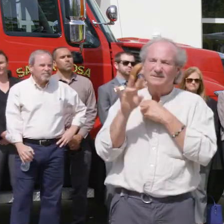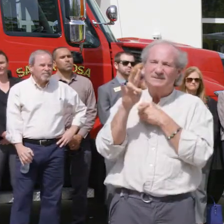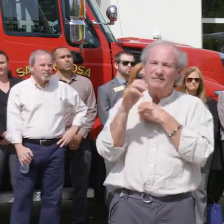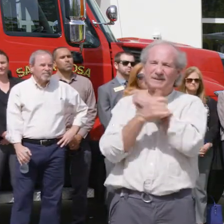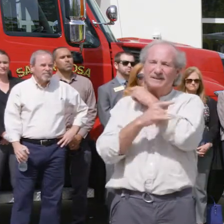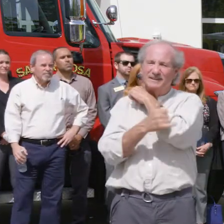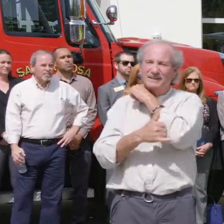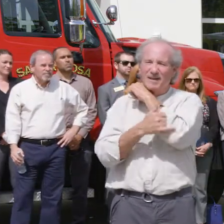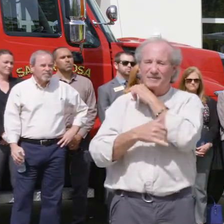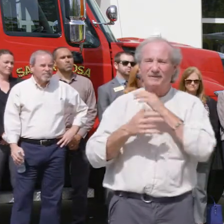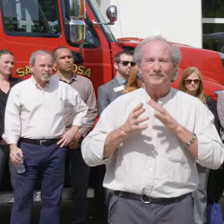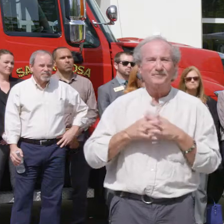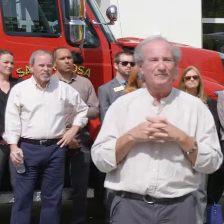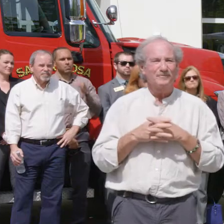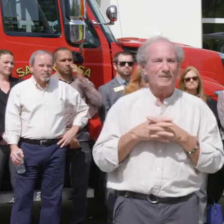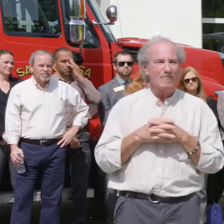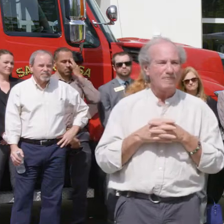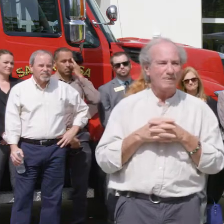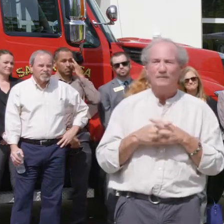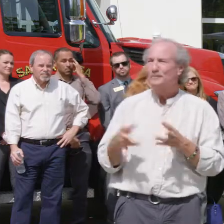exact.